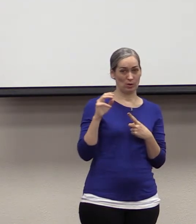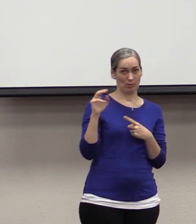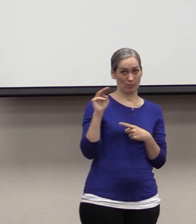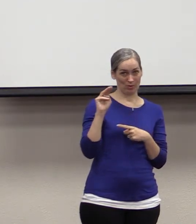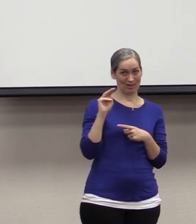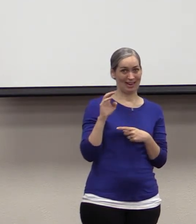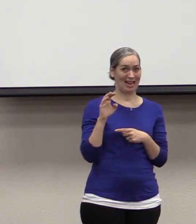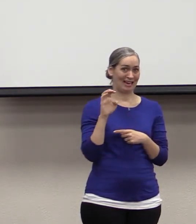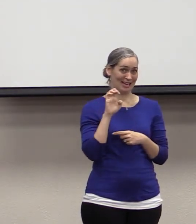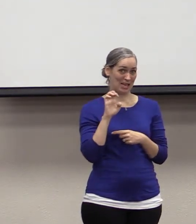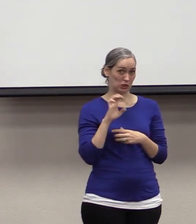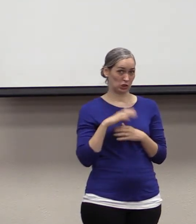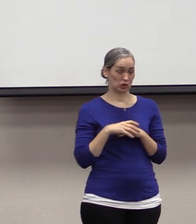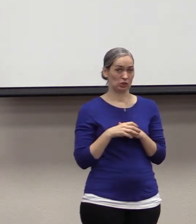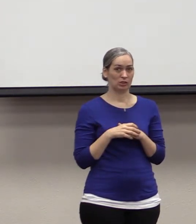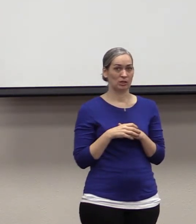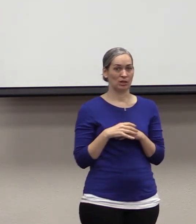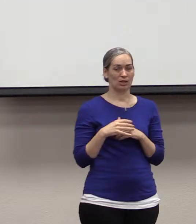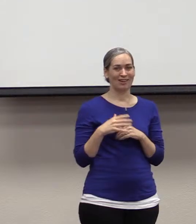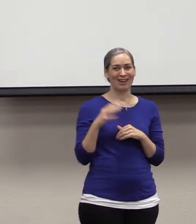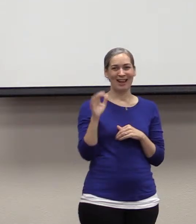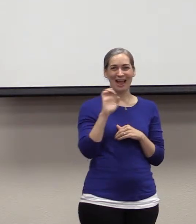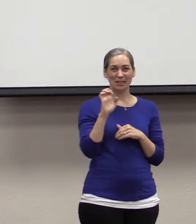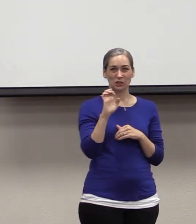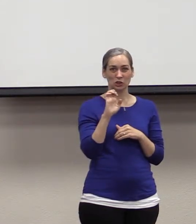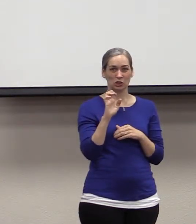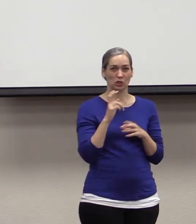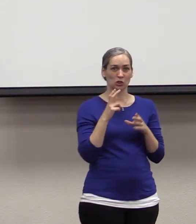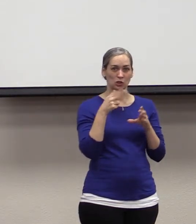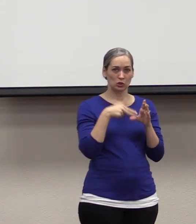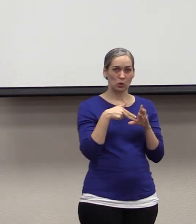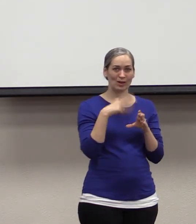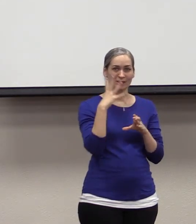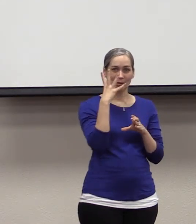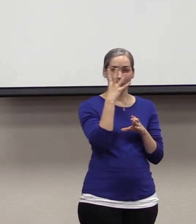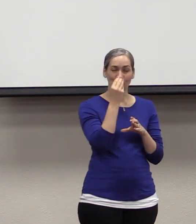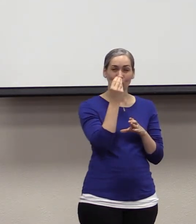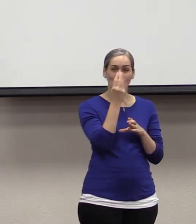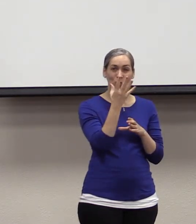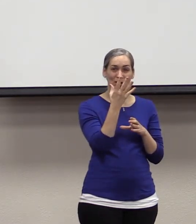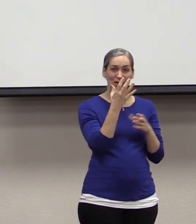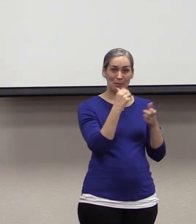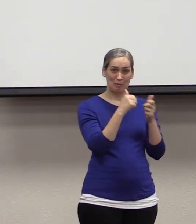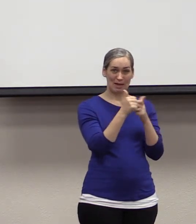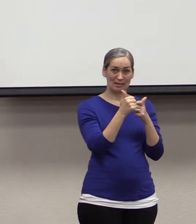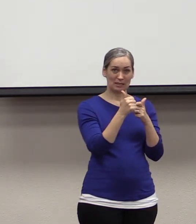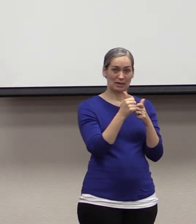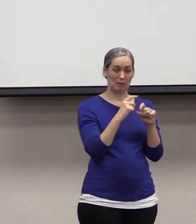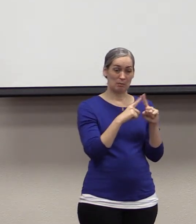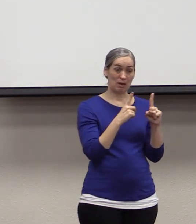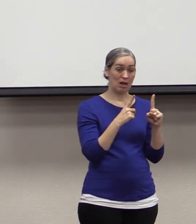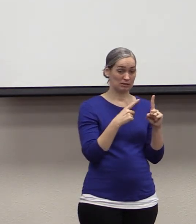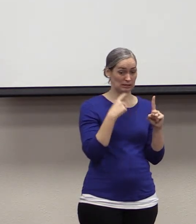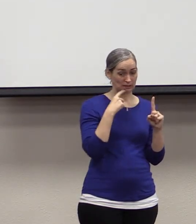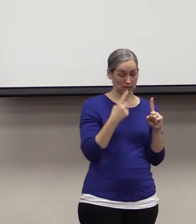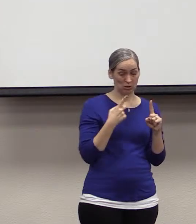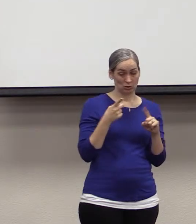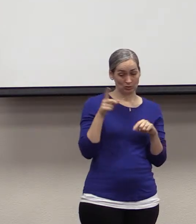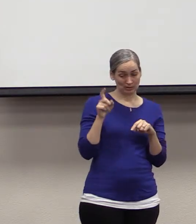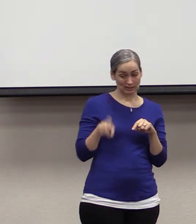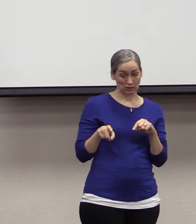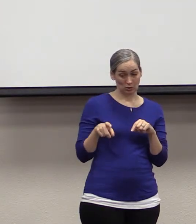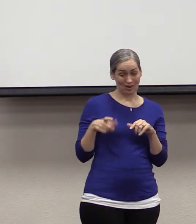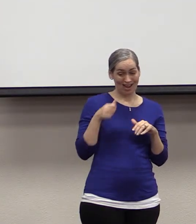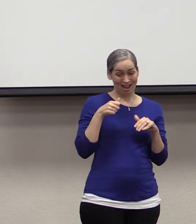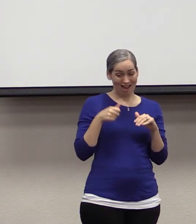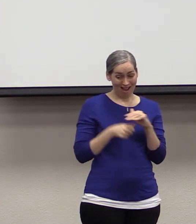Esther gets put into this beauty pageant, and she is instructed to hide her Jewish heritage. And so she does.